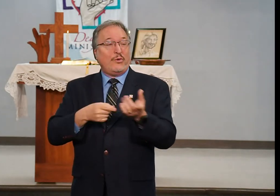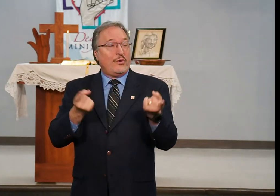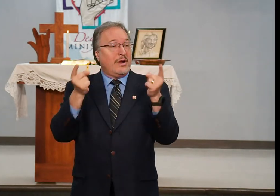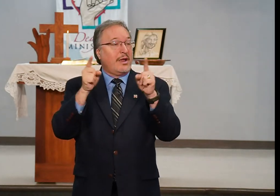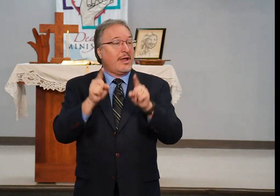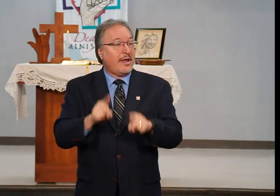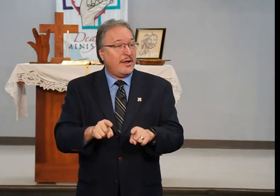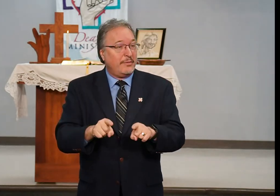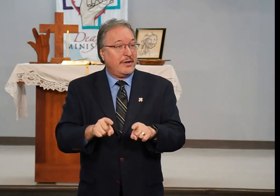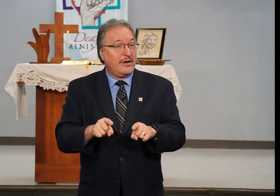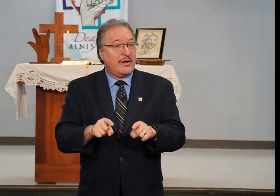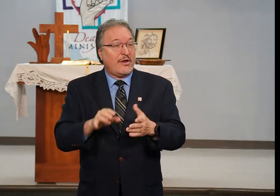This is the story